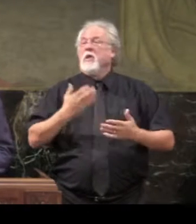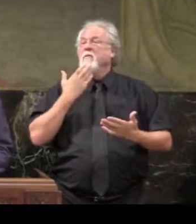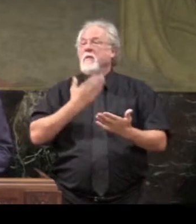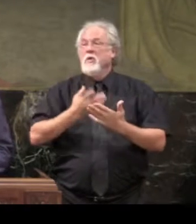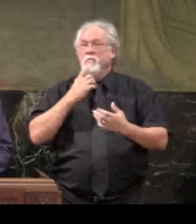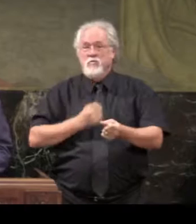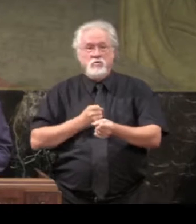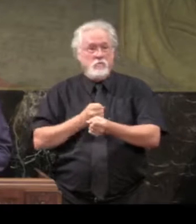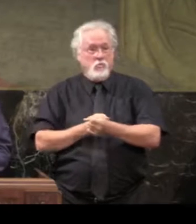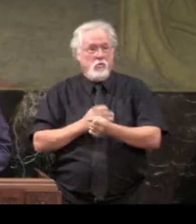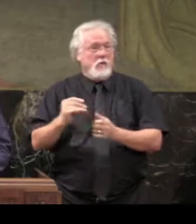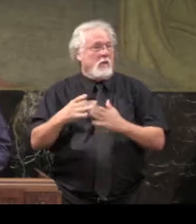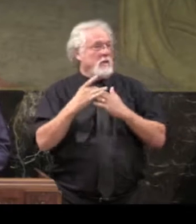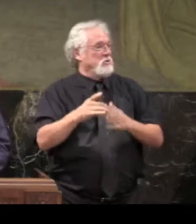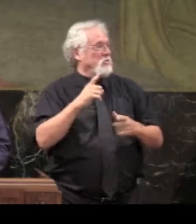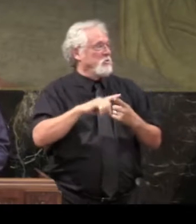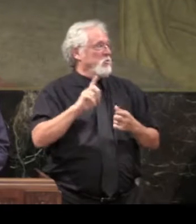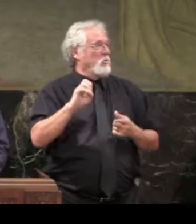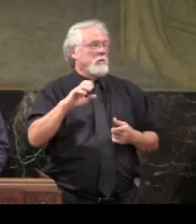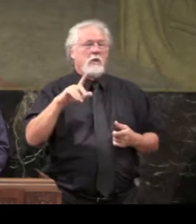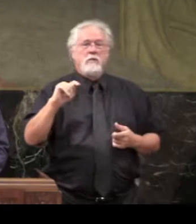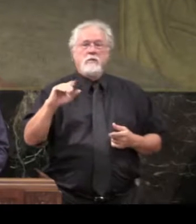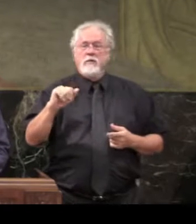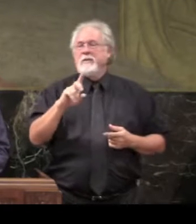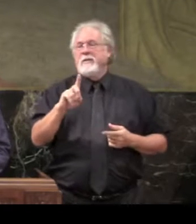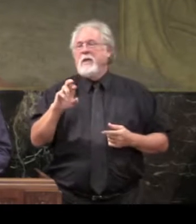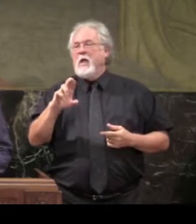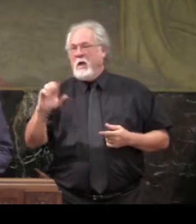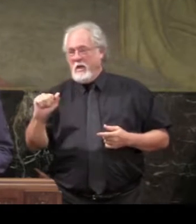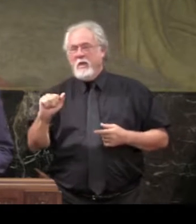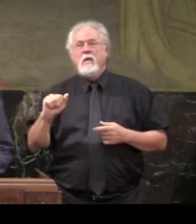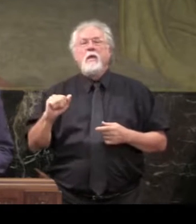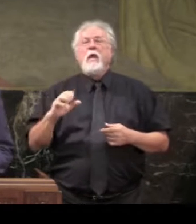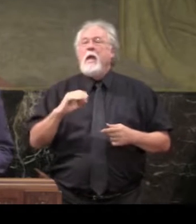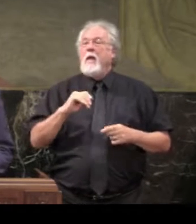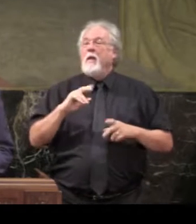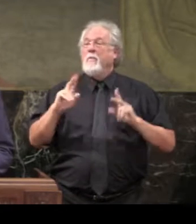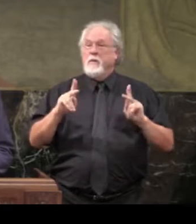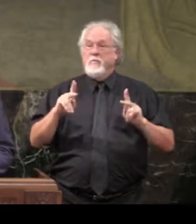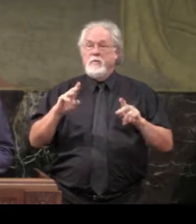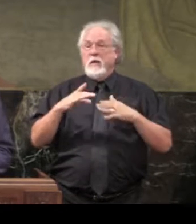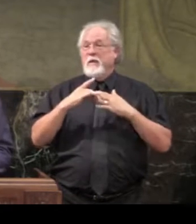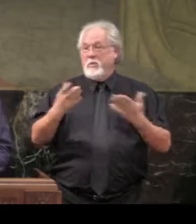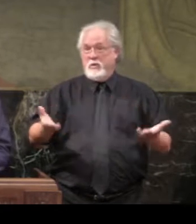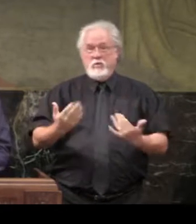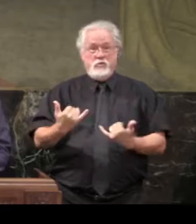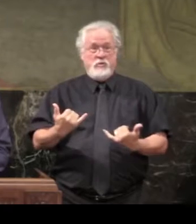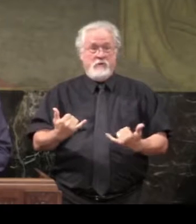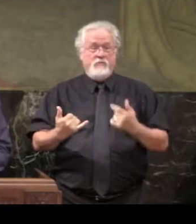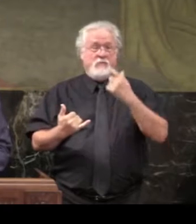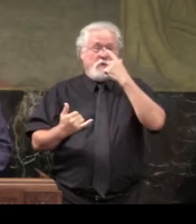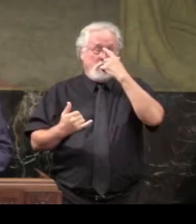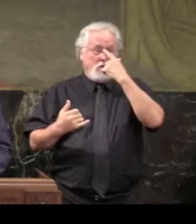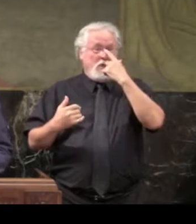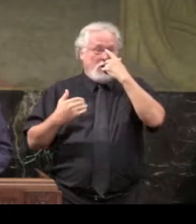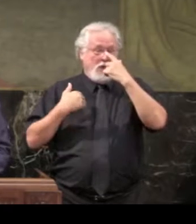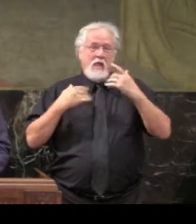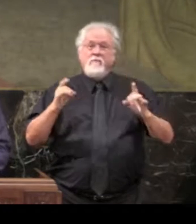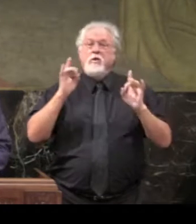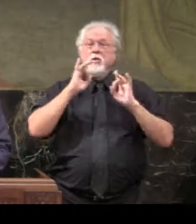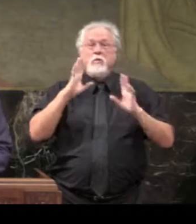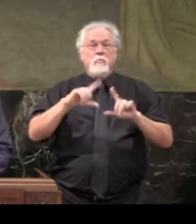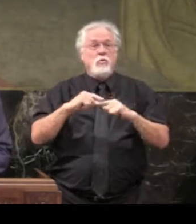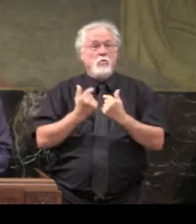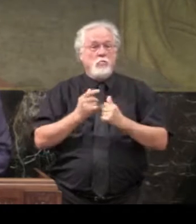support and your leadership to the Delta Regional Authority, and of course to the people and the leaders that are here today. We have an incredible group of